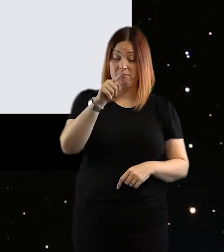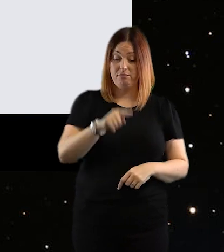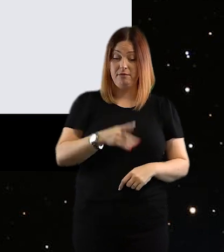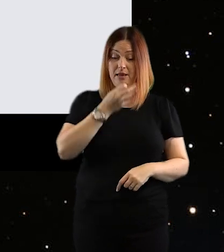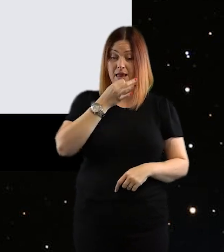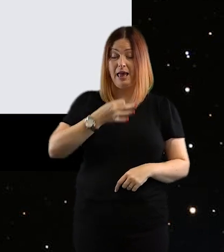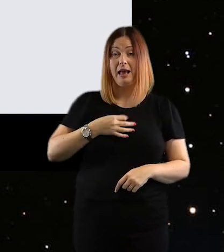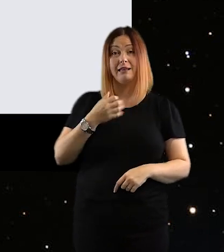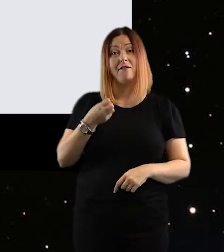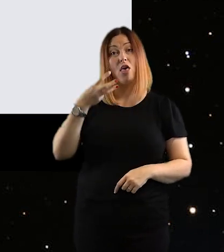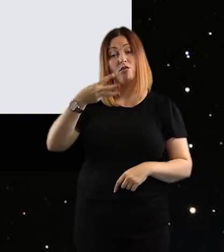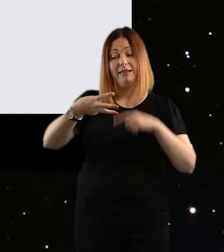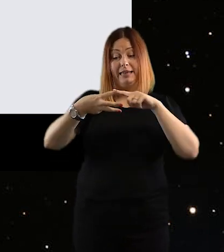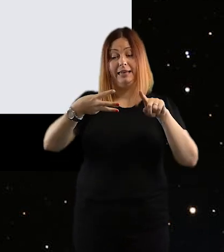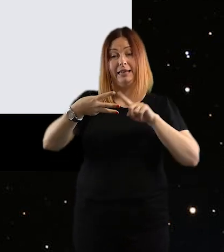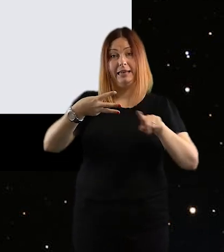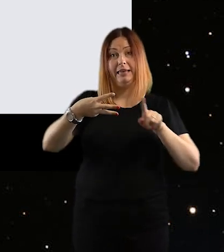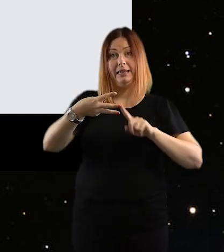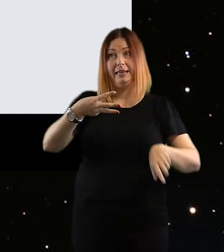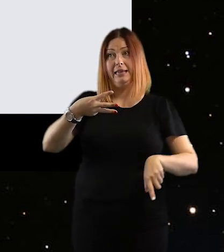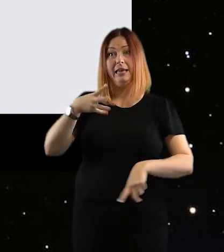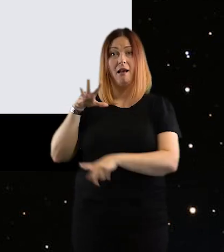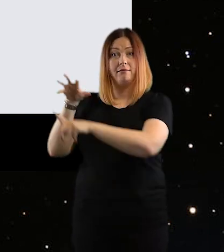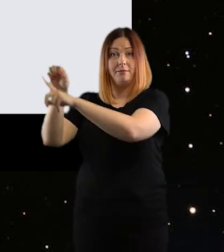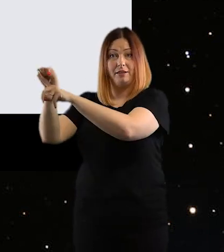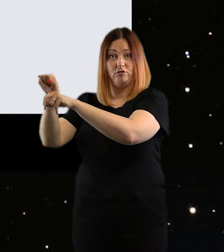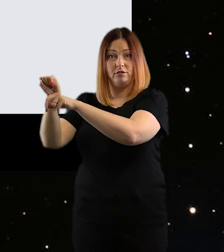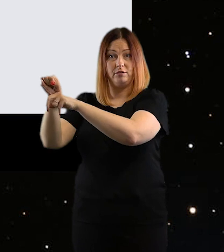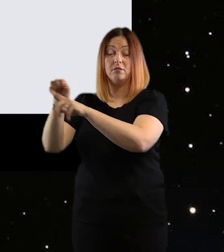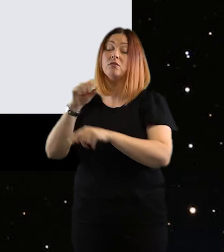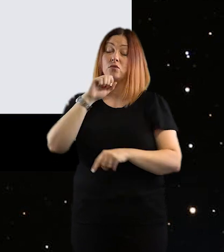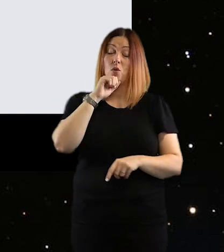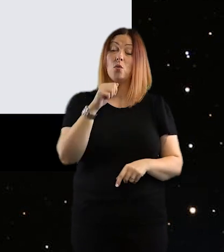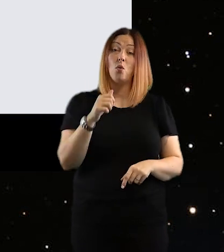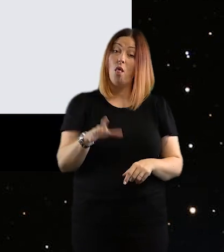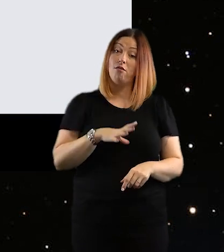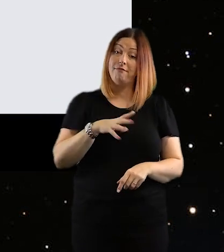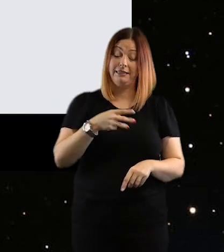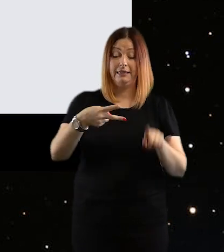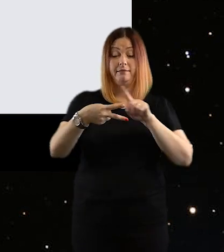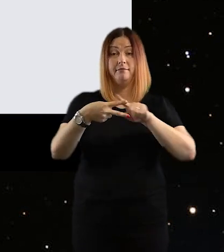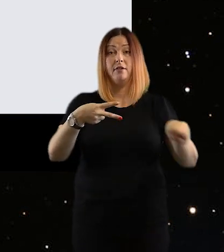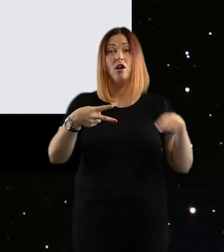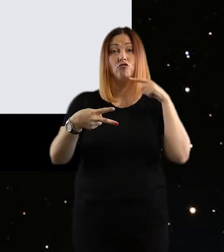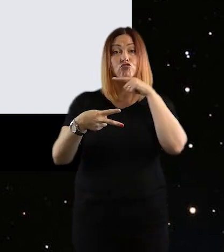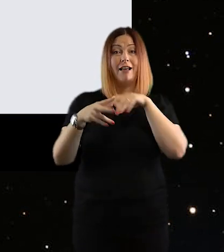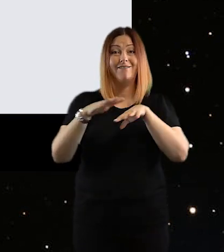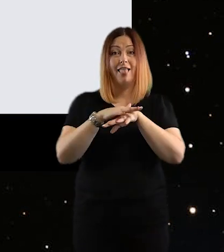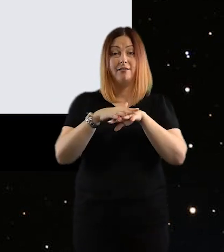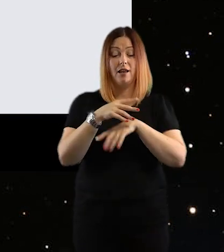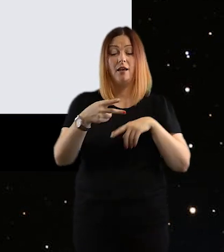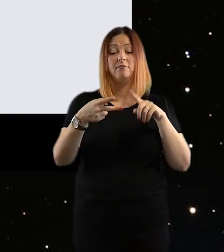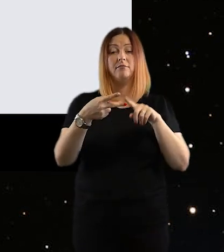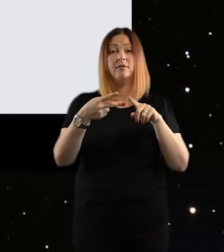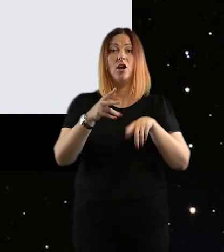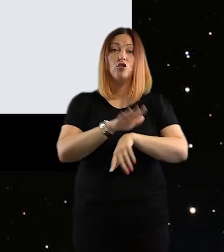So as you can see, it's already selected the 3 filters. So the first observation will be in the red filter, the second one in the green, and the third in the